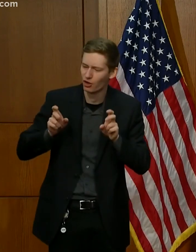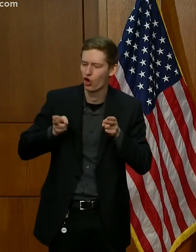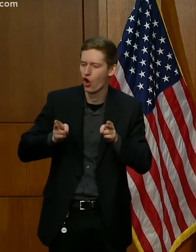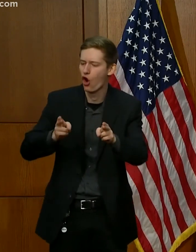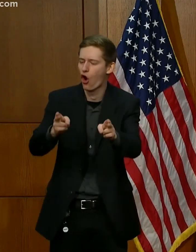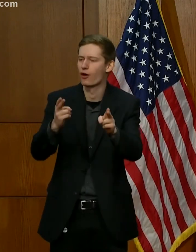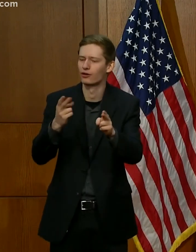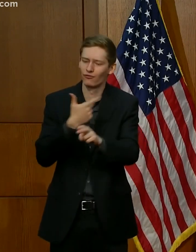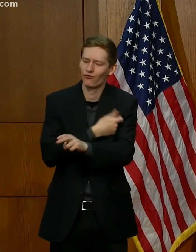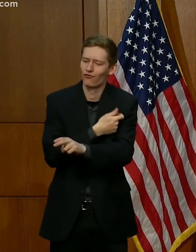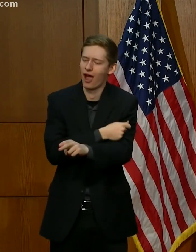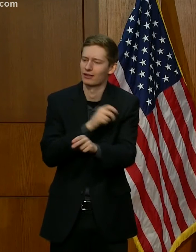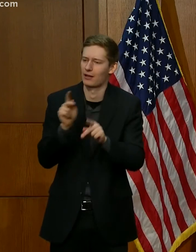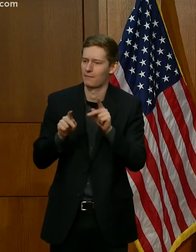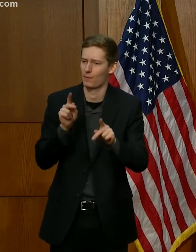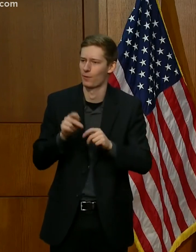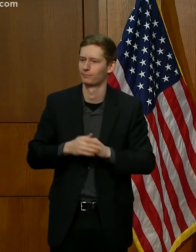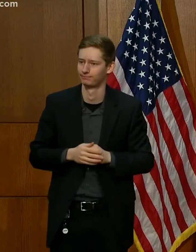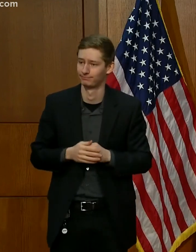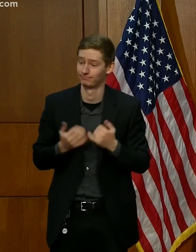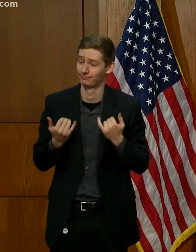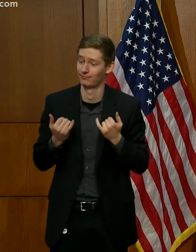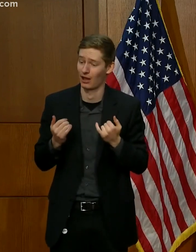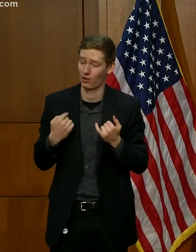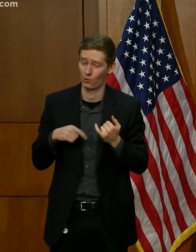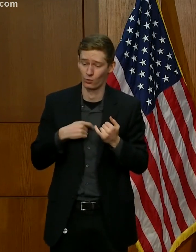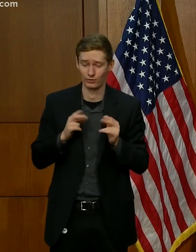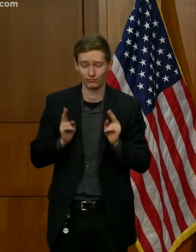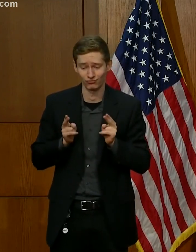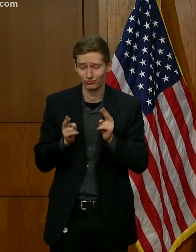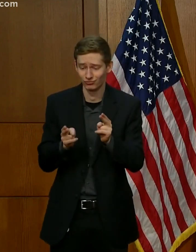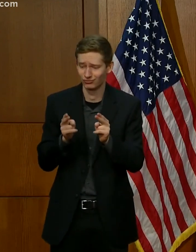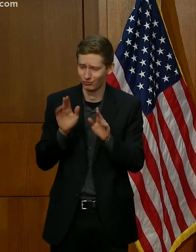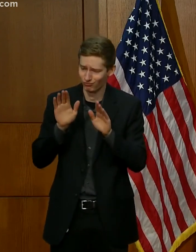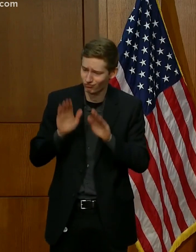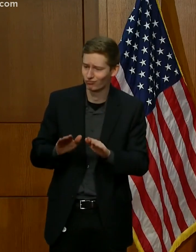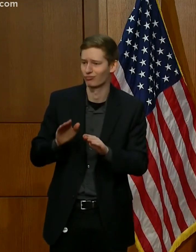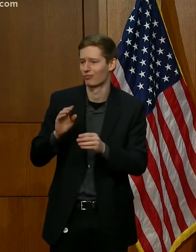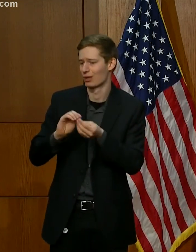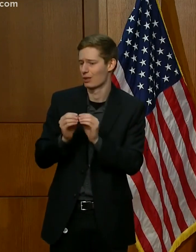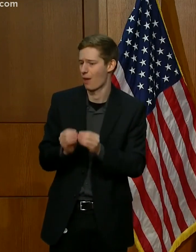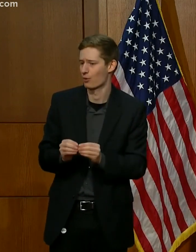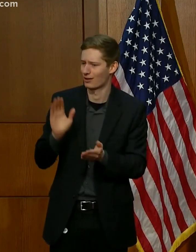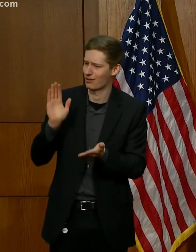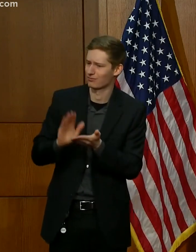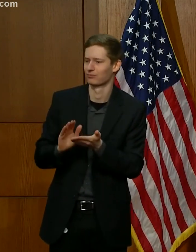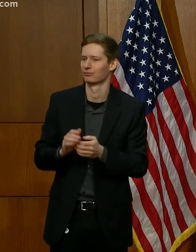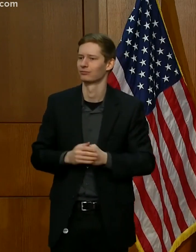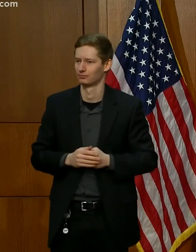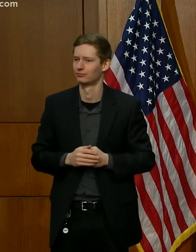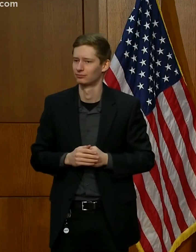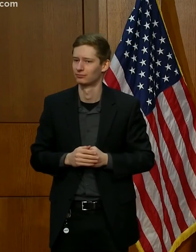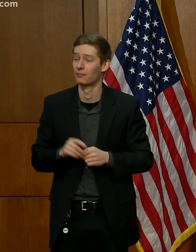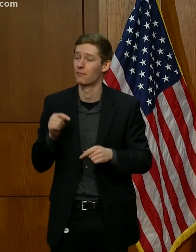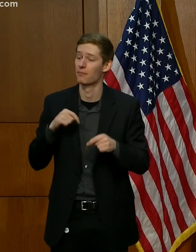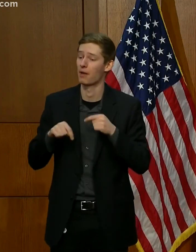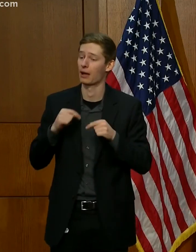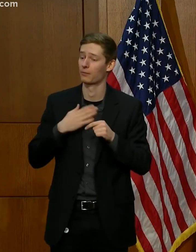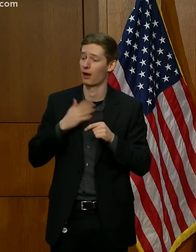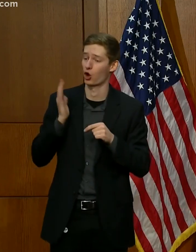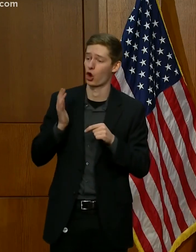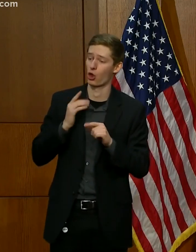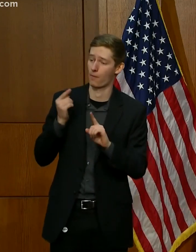vaccinated, and we're in a race to keep these numbers as low as we can. Back to my earlier point, we know that there are variants